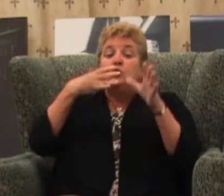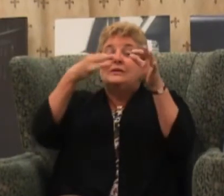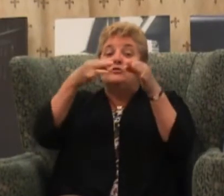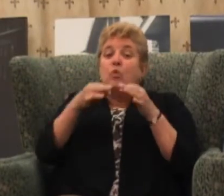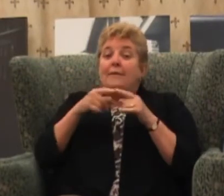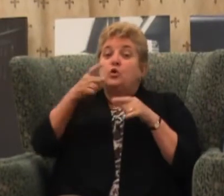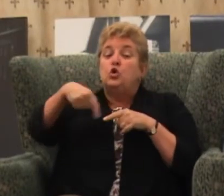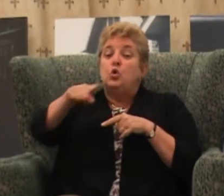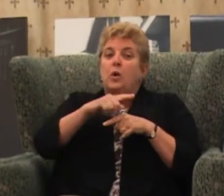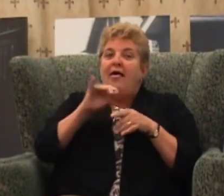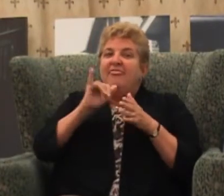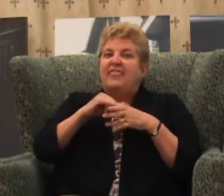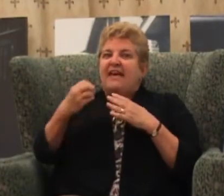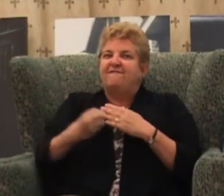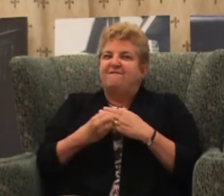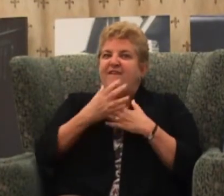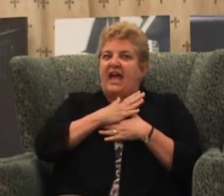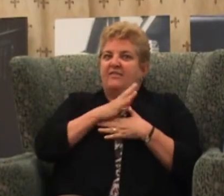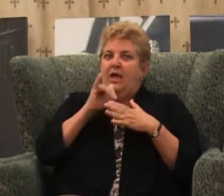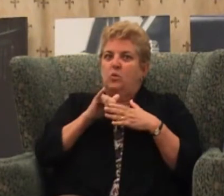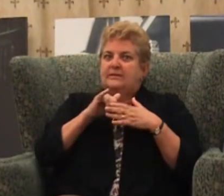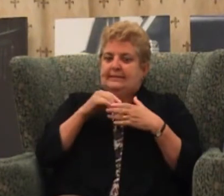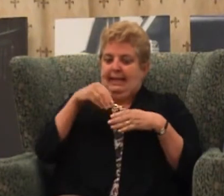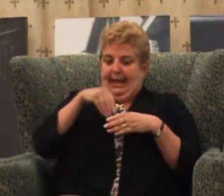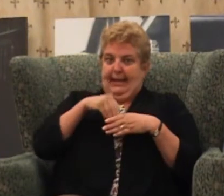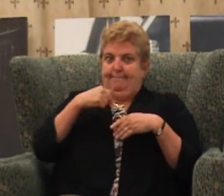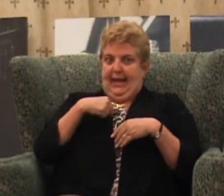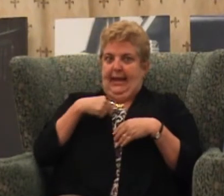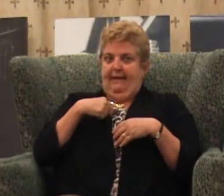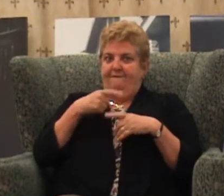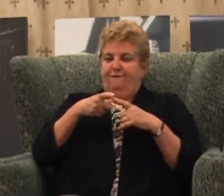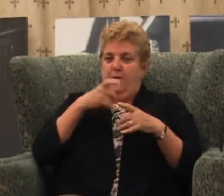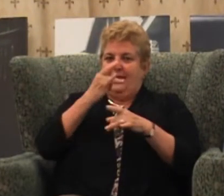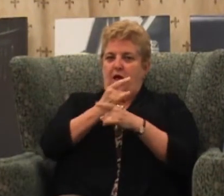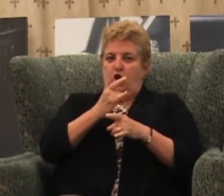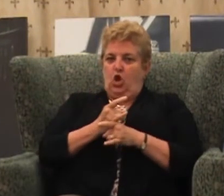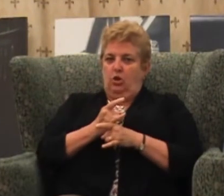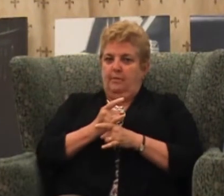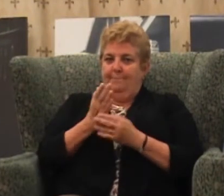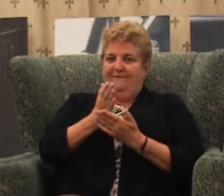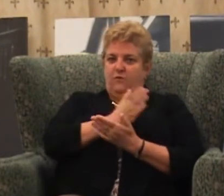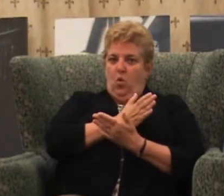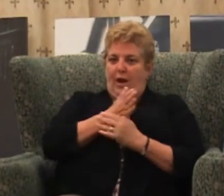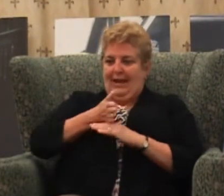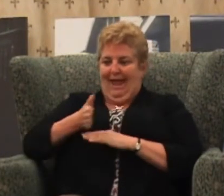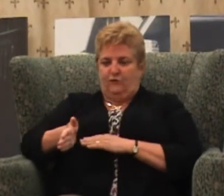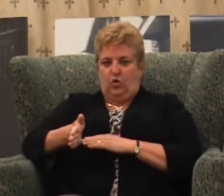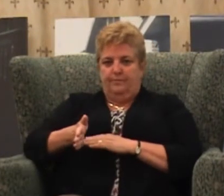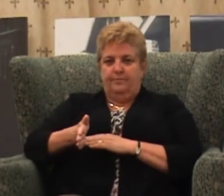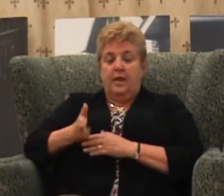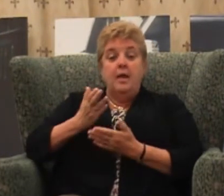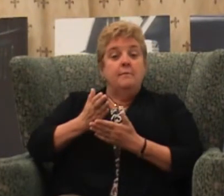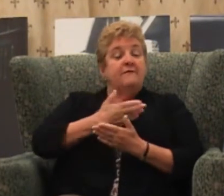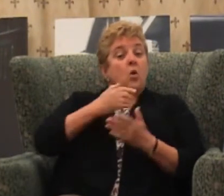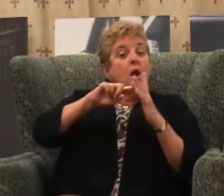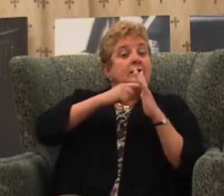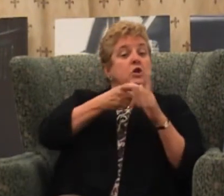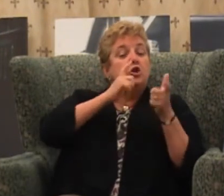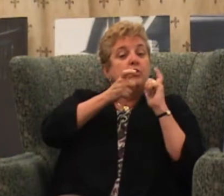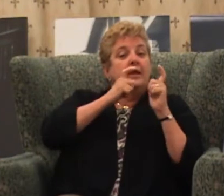the effect produced in me by alcohol, before and after. Before I started drinking, I used to try to